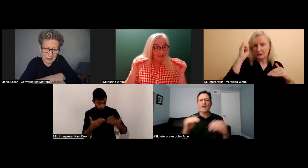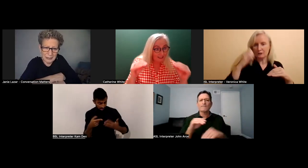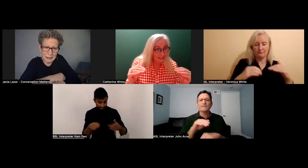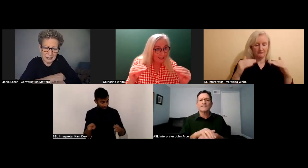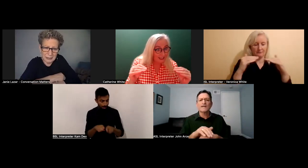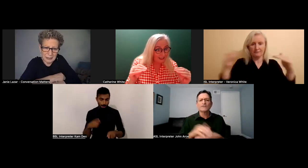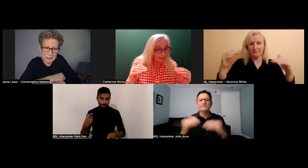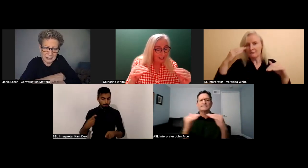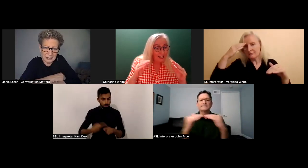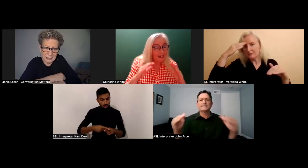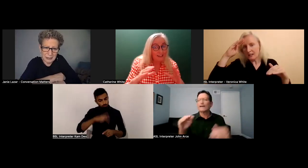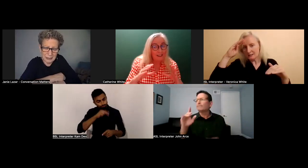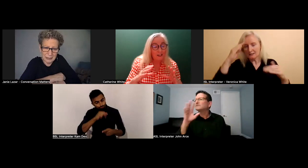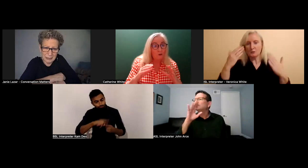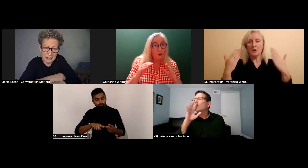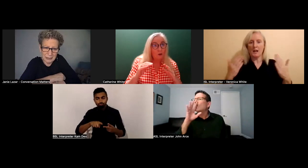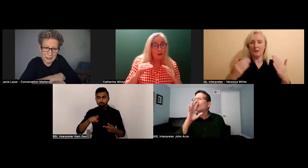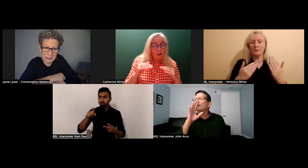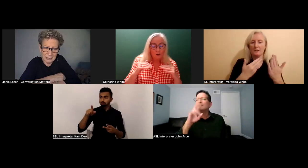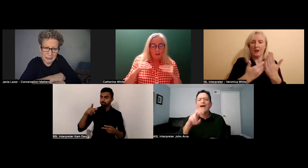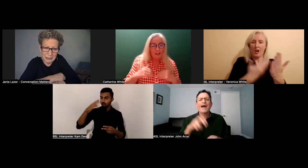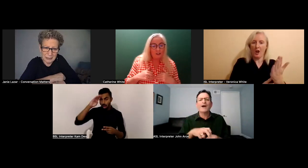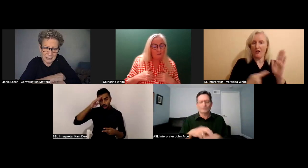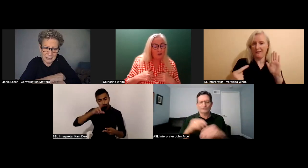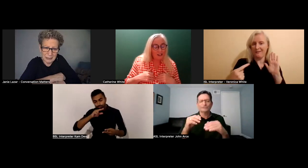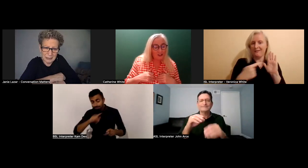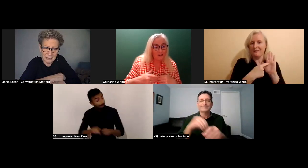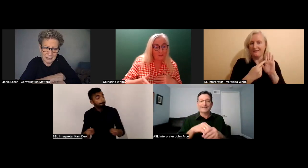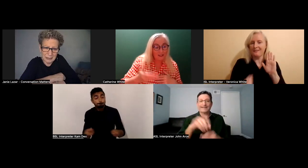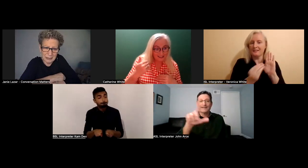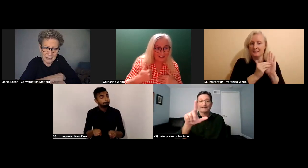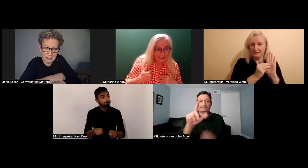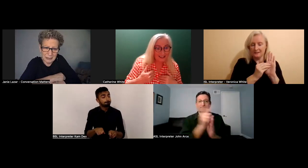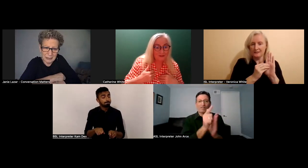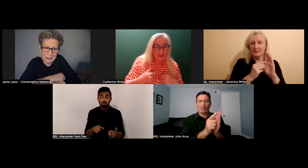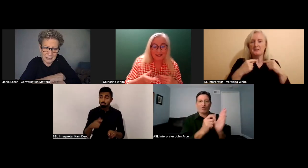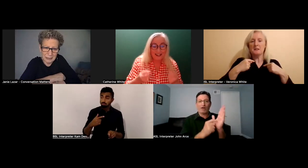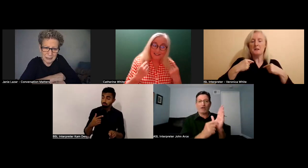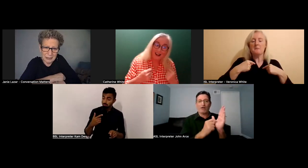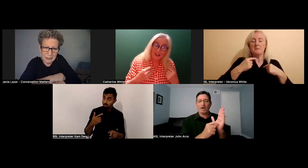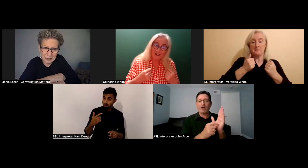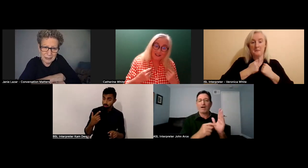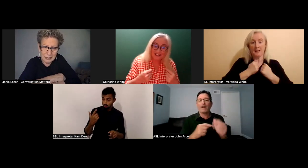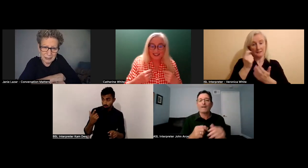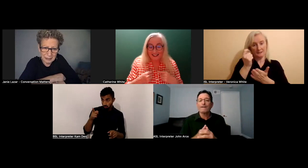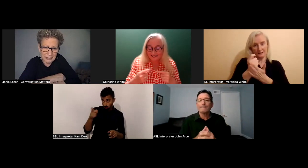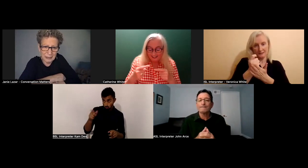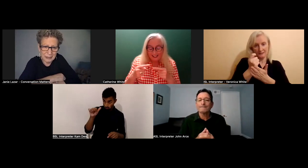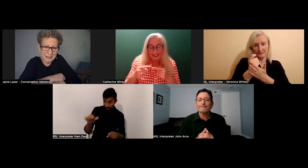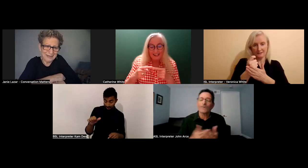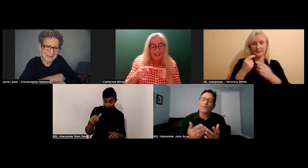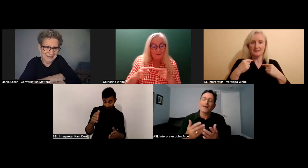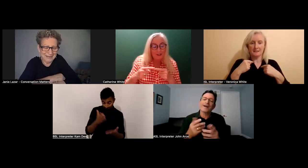equivalence legally. And I think not so much my generation, because yes, as you pointed out, on the older